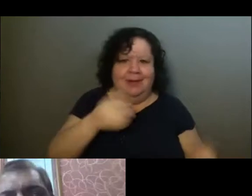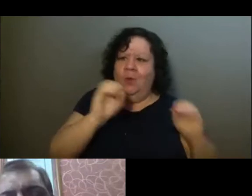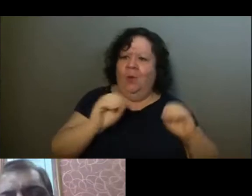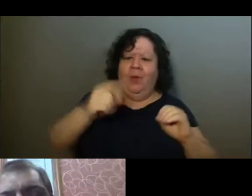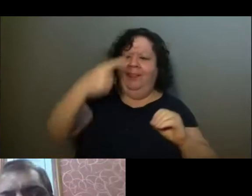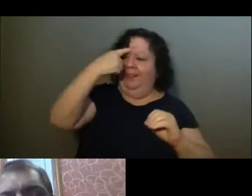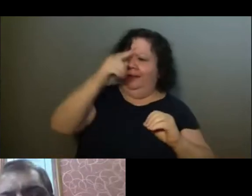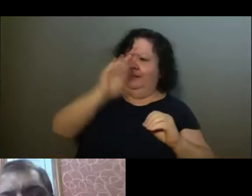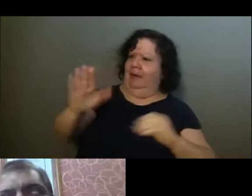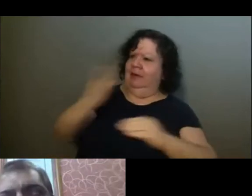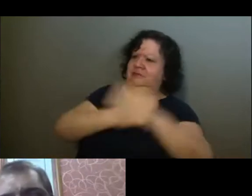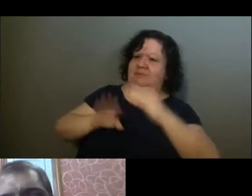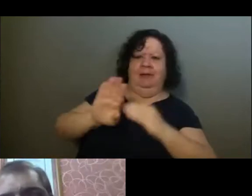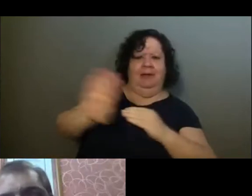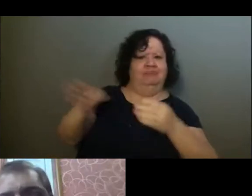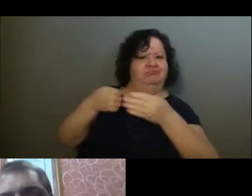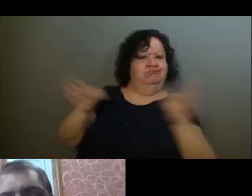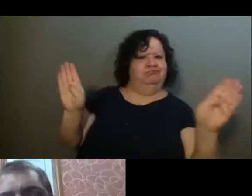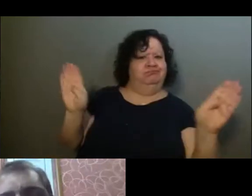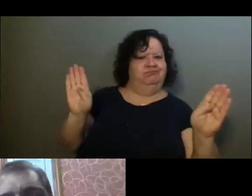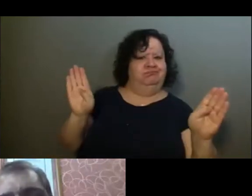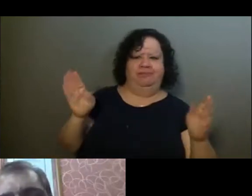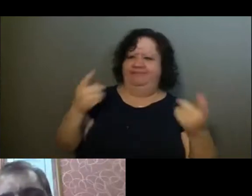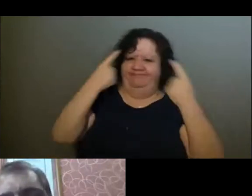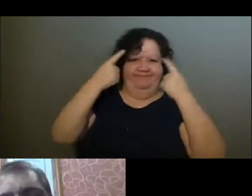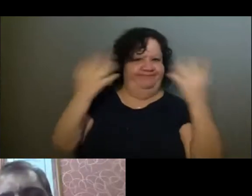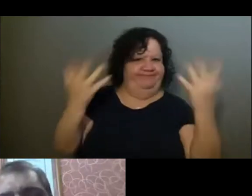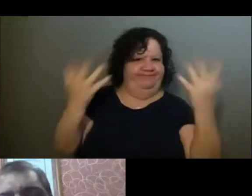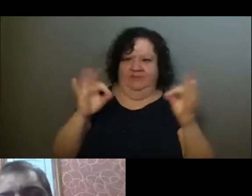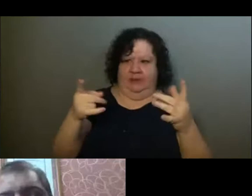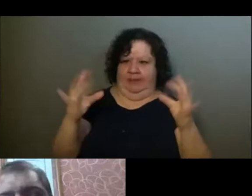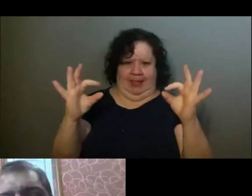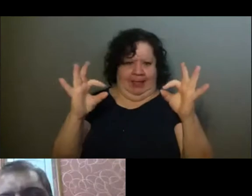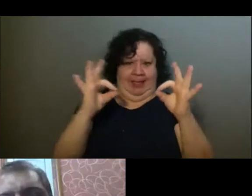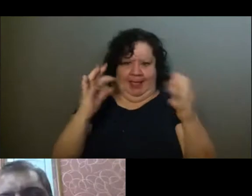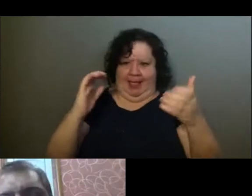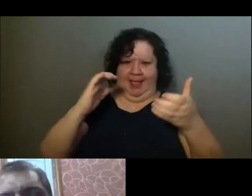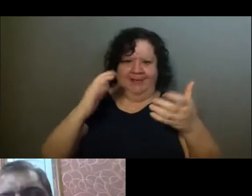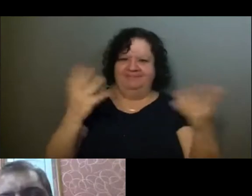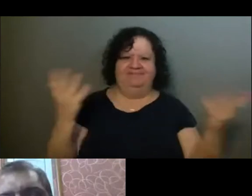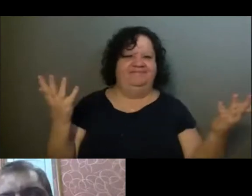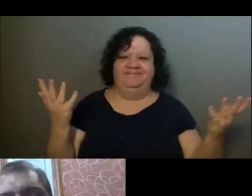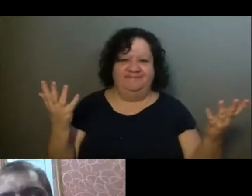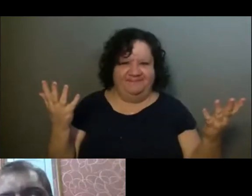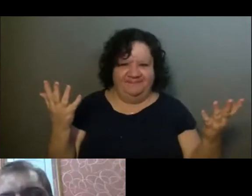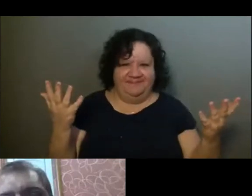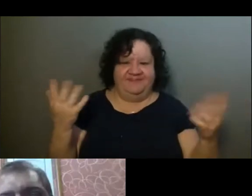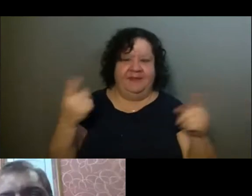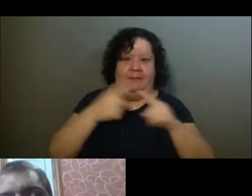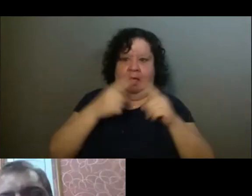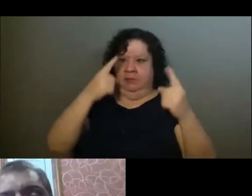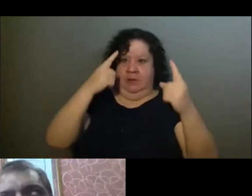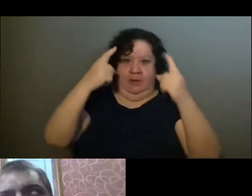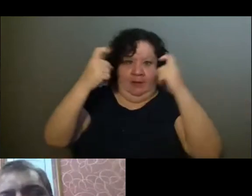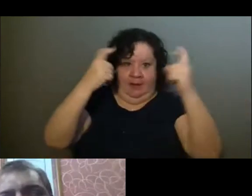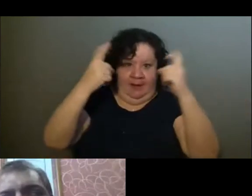The approach should be technology plus process innovation. Inclusive thinking is required where we could take care of the specific needs